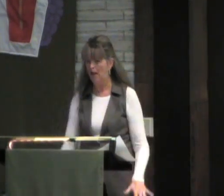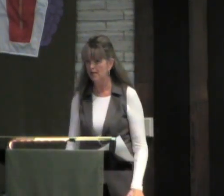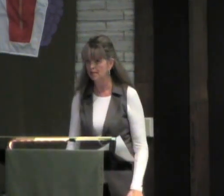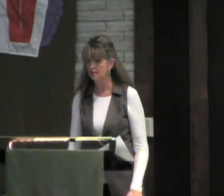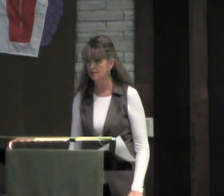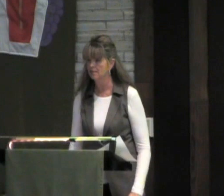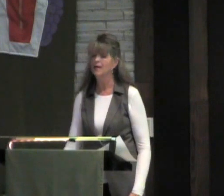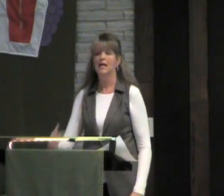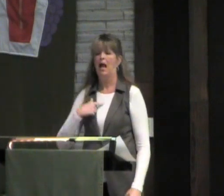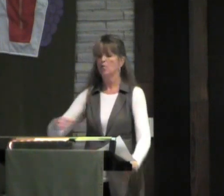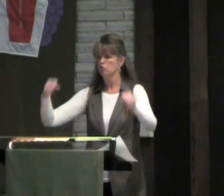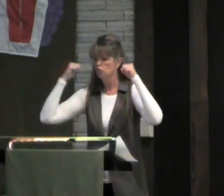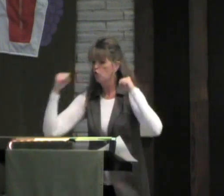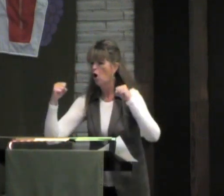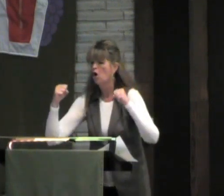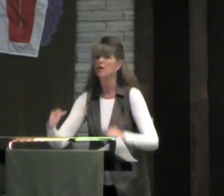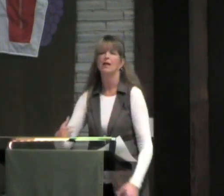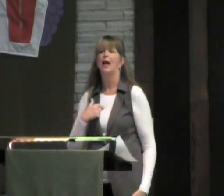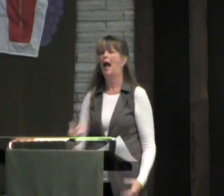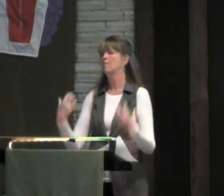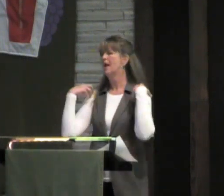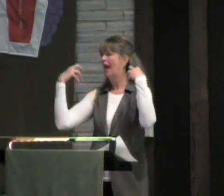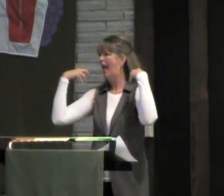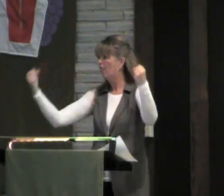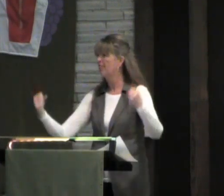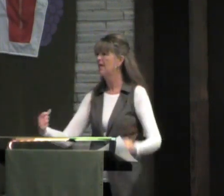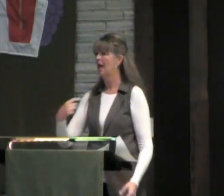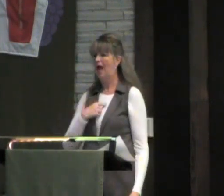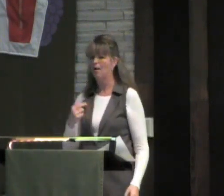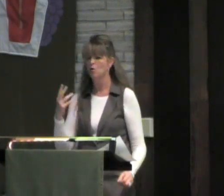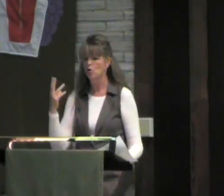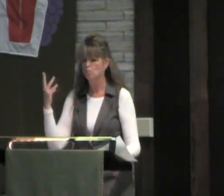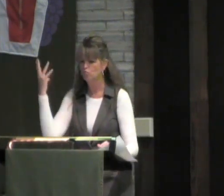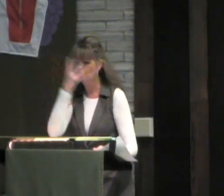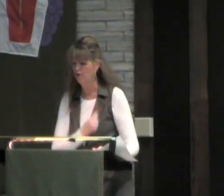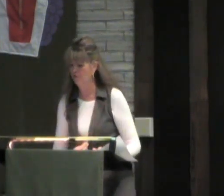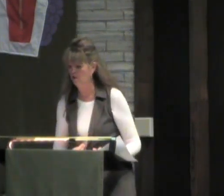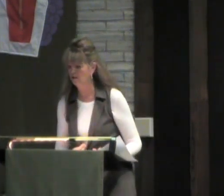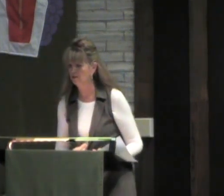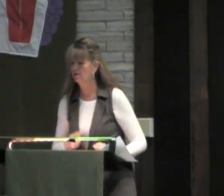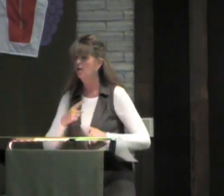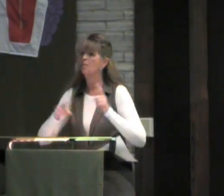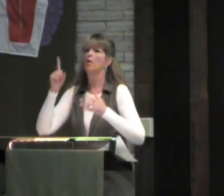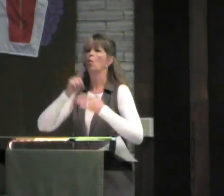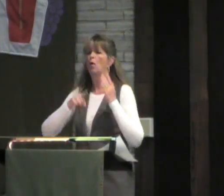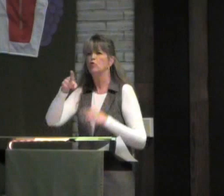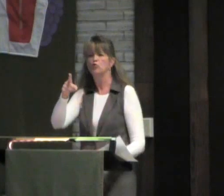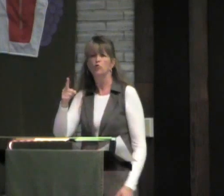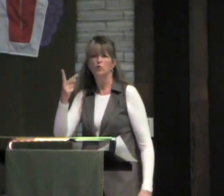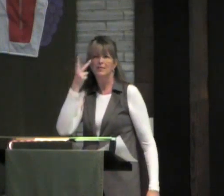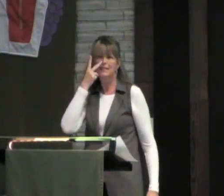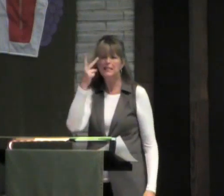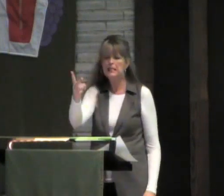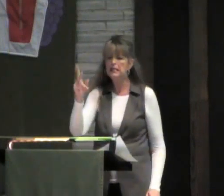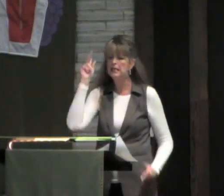am blessed, I'm strong, I'm healthy, I'm beautiful. But what you